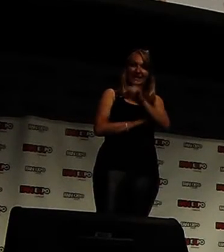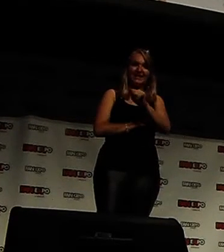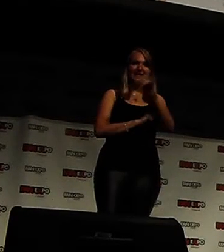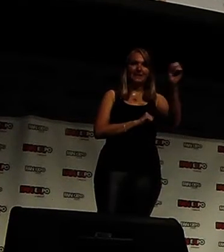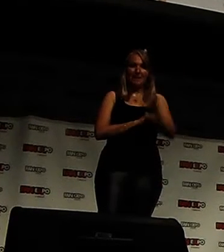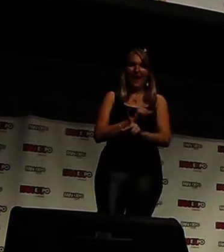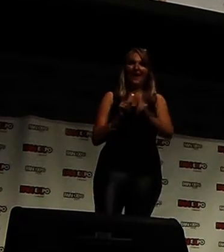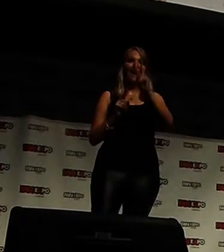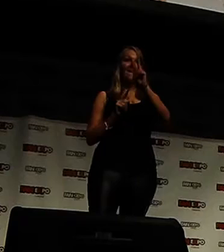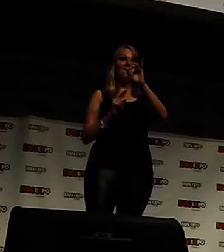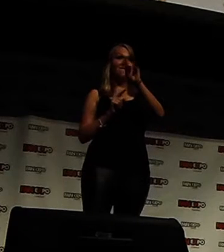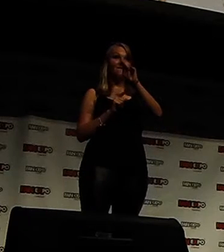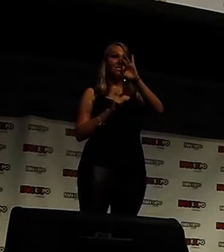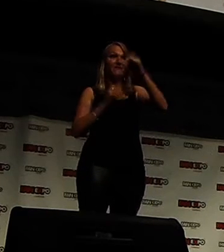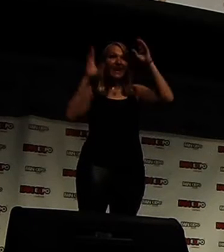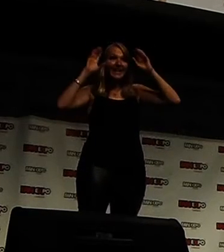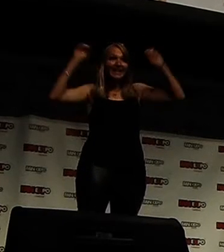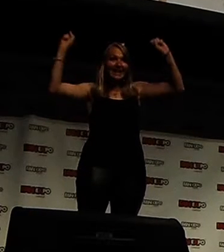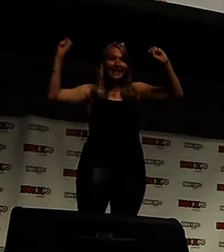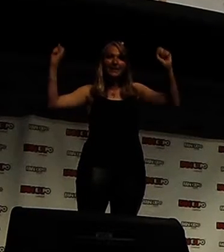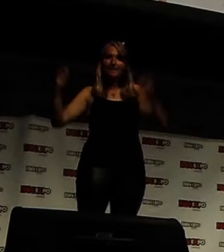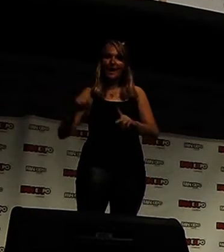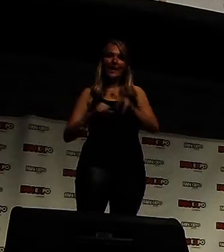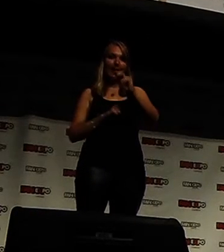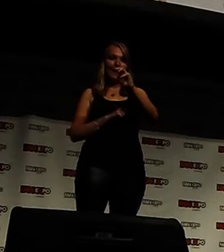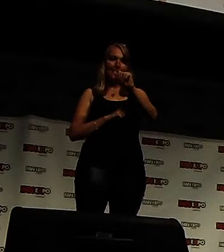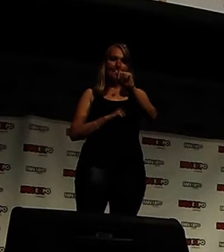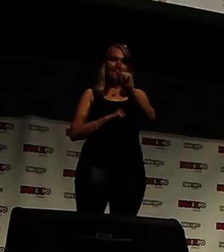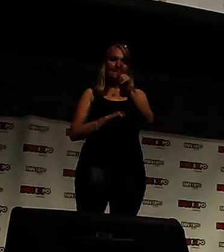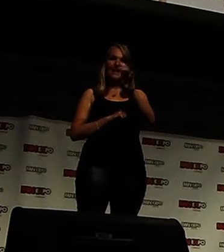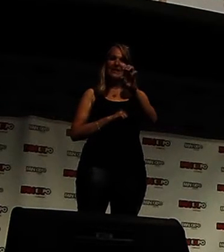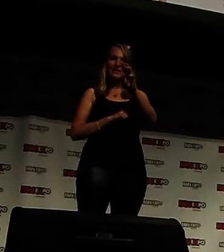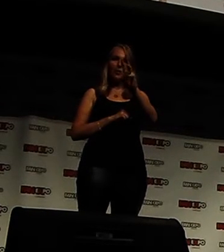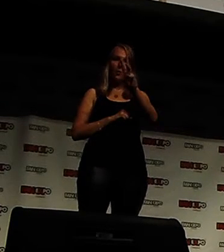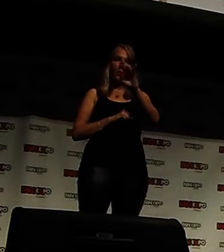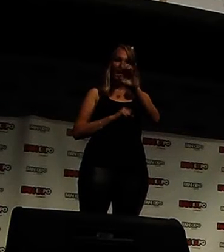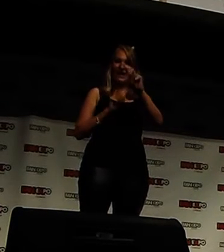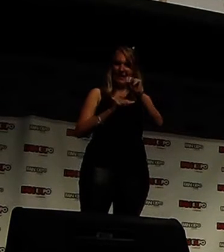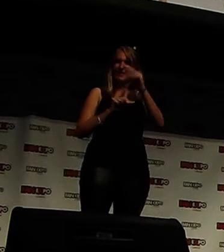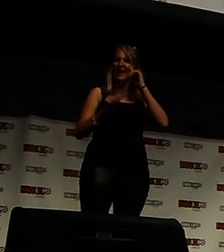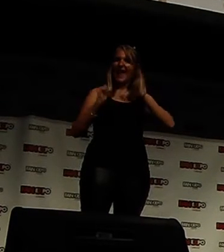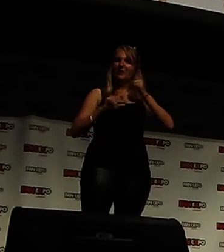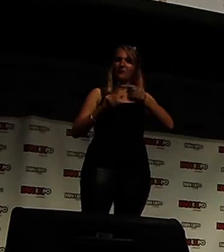Vikings, Zygons, Maisie Williams in from Middlesbrough.